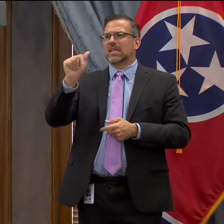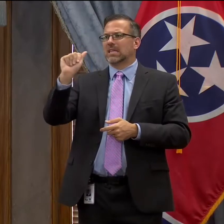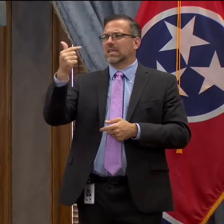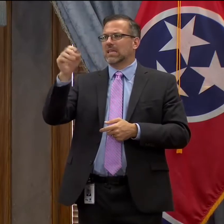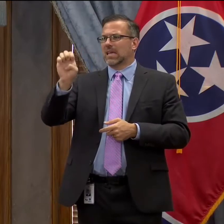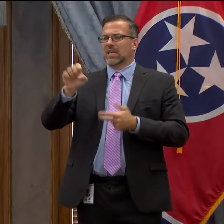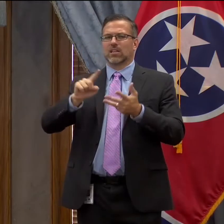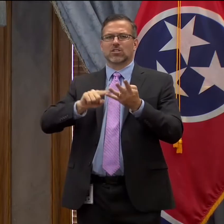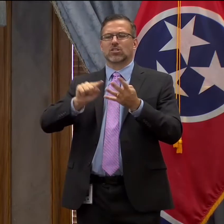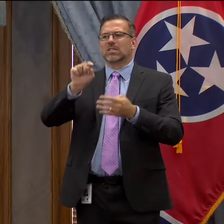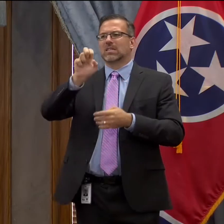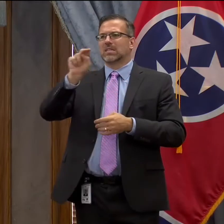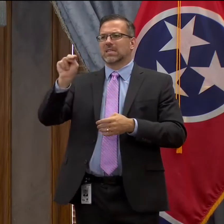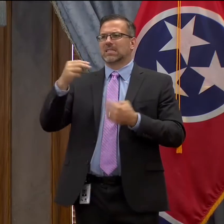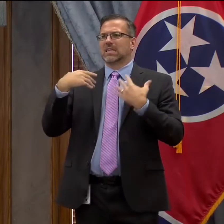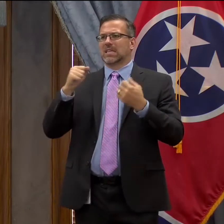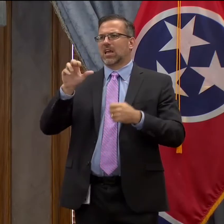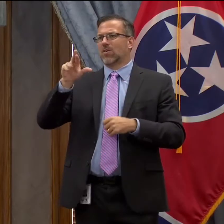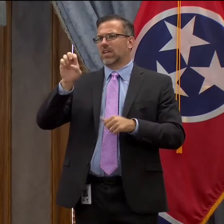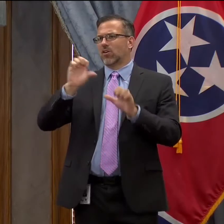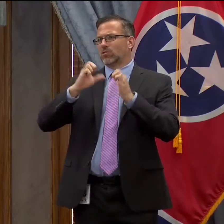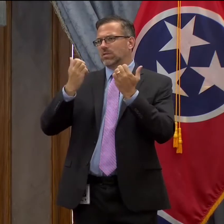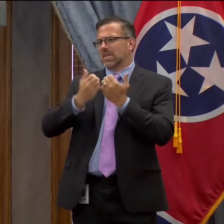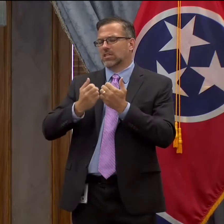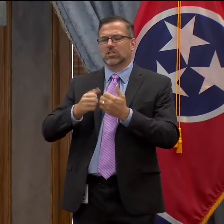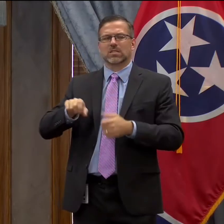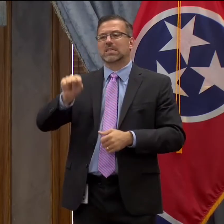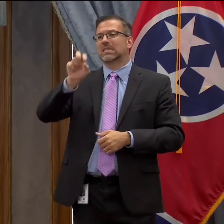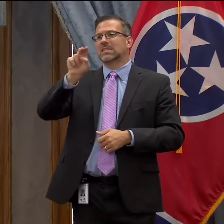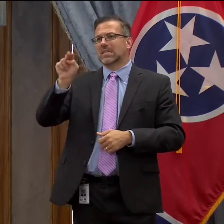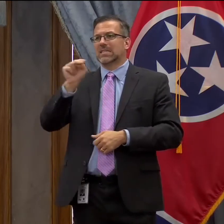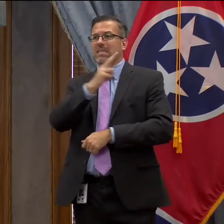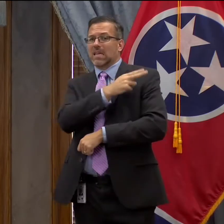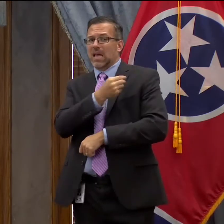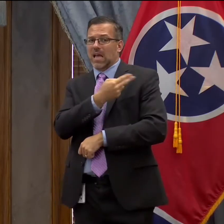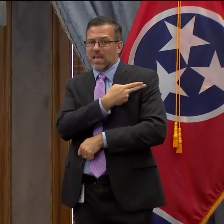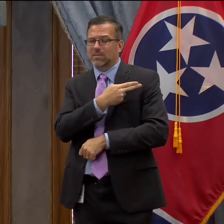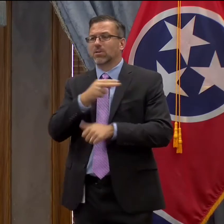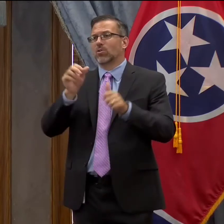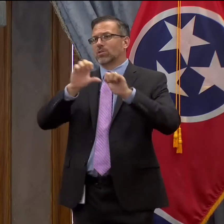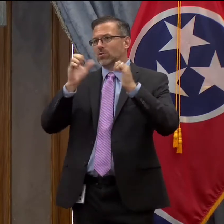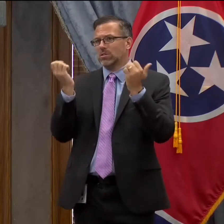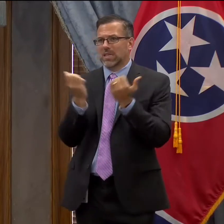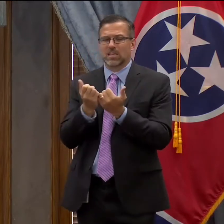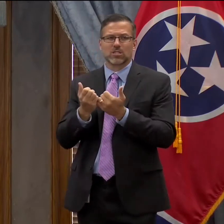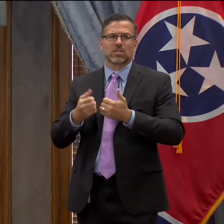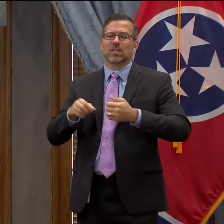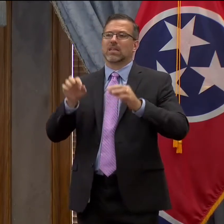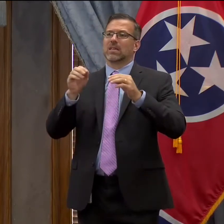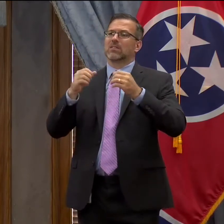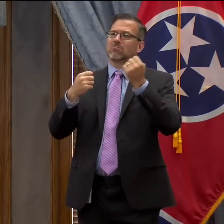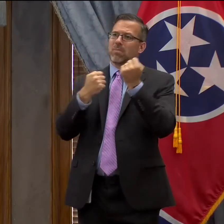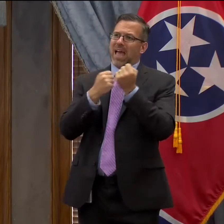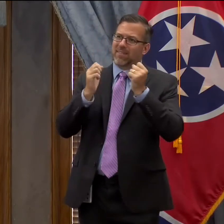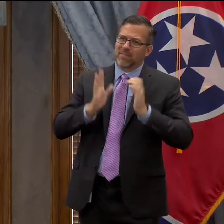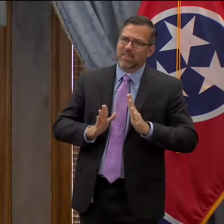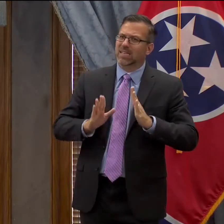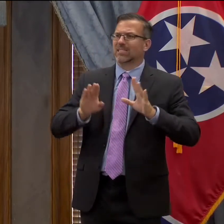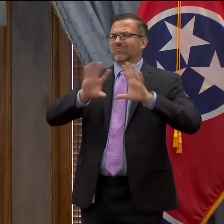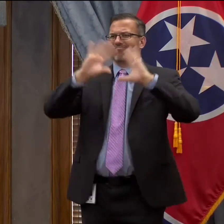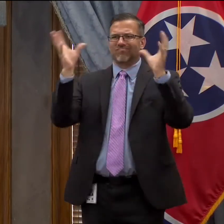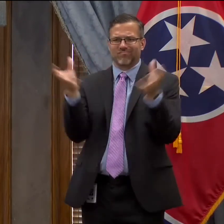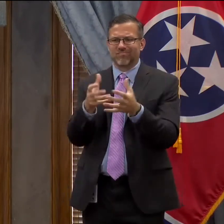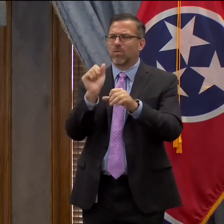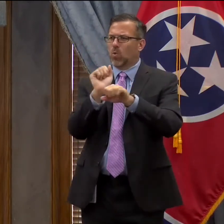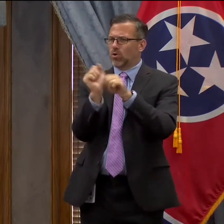Association, and Tennessee Hospital Association, as well as family members of long-term care residents and community advocates, we're rolling out